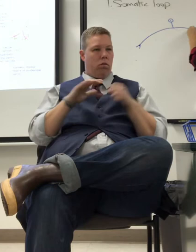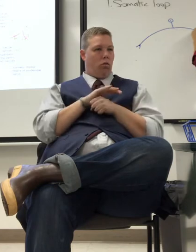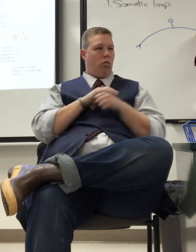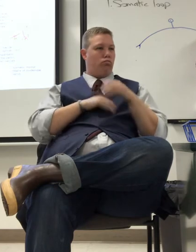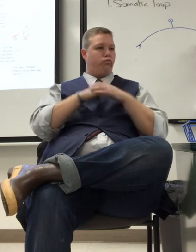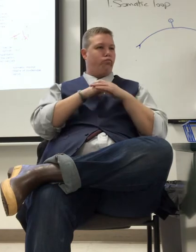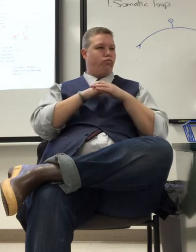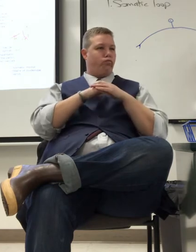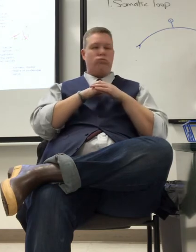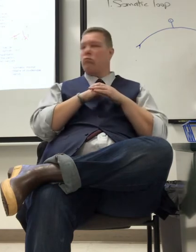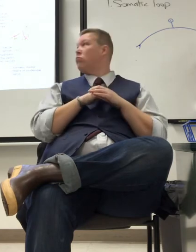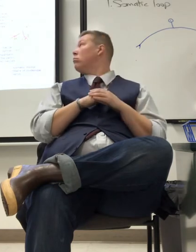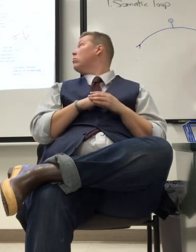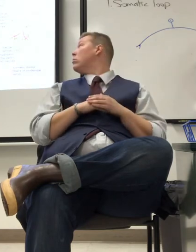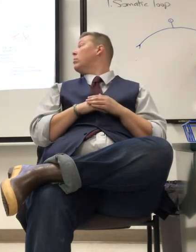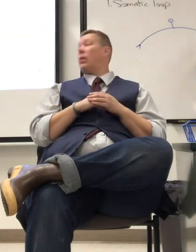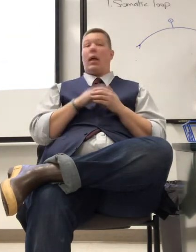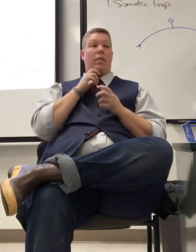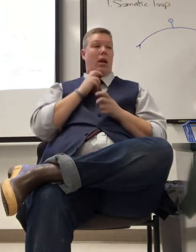and it's going in the spinal cord,